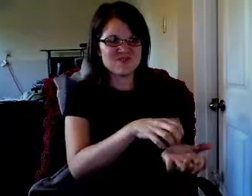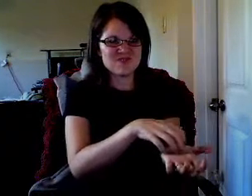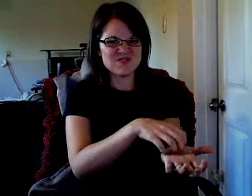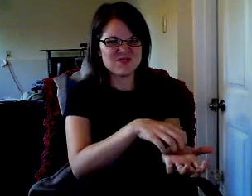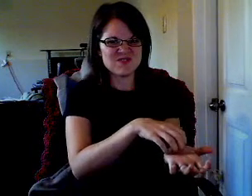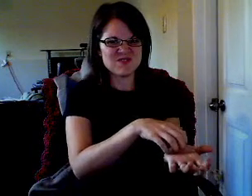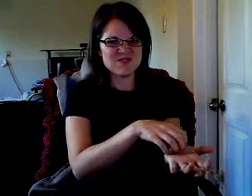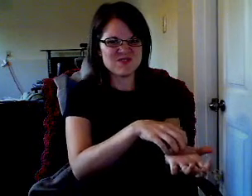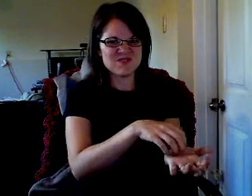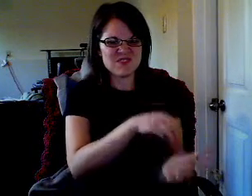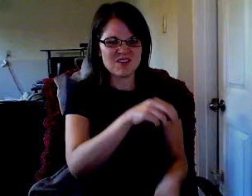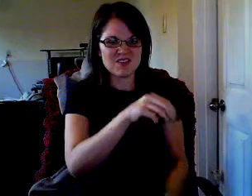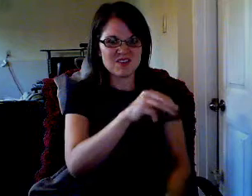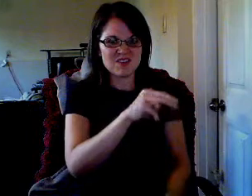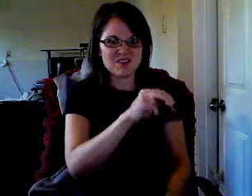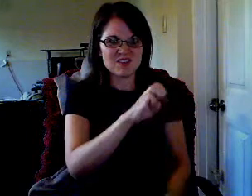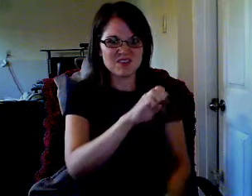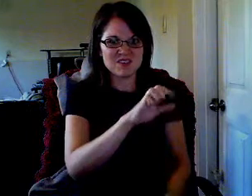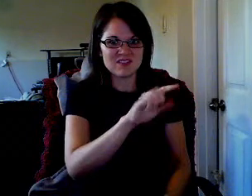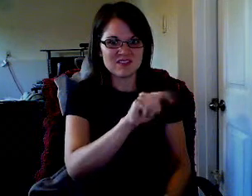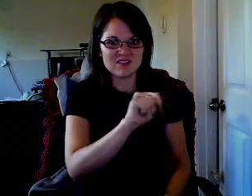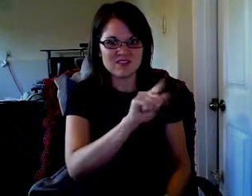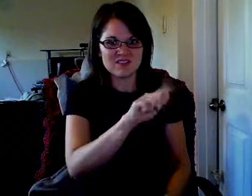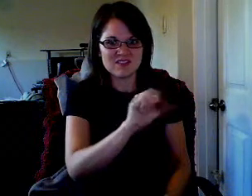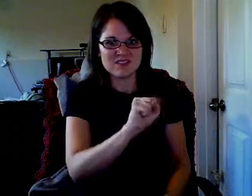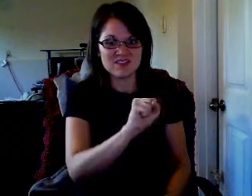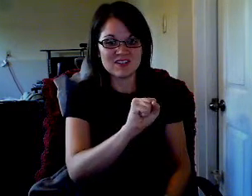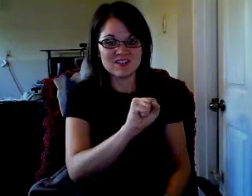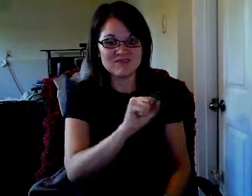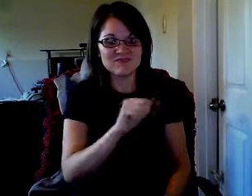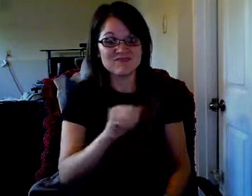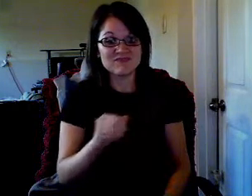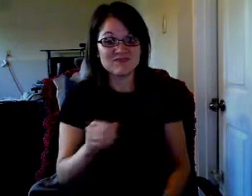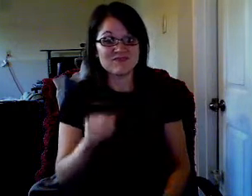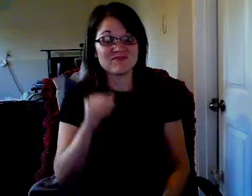slightly acidic because it mixes with naturally occurring oxides in the air.